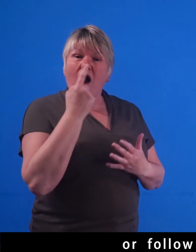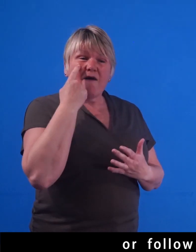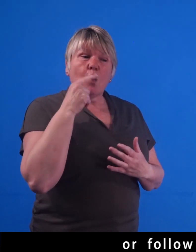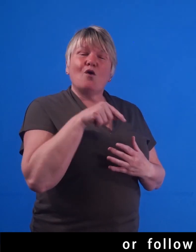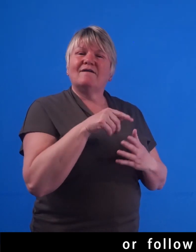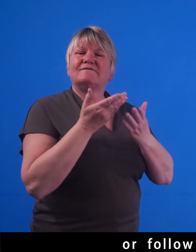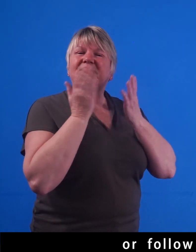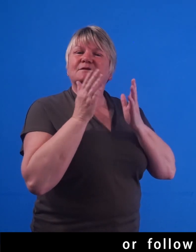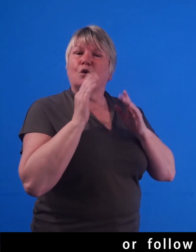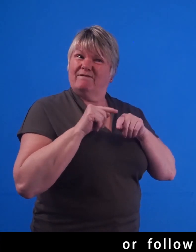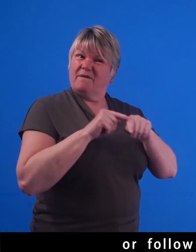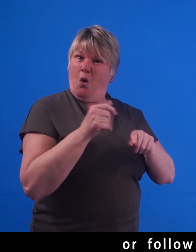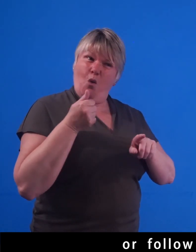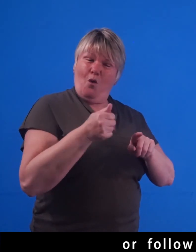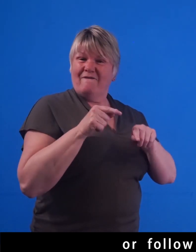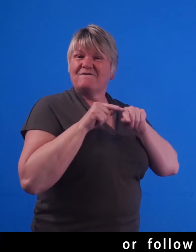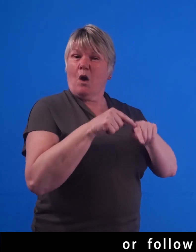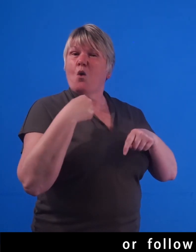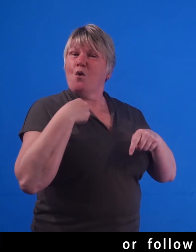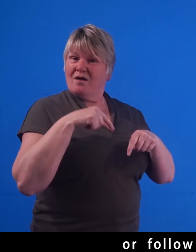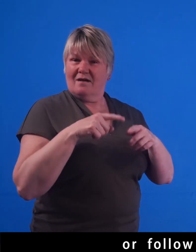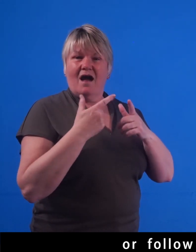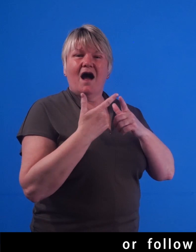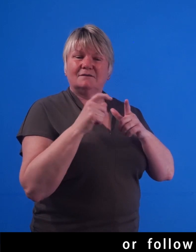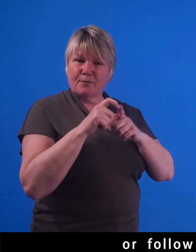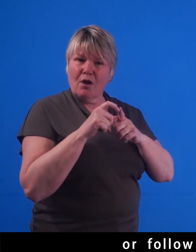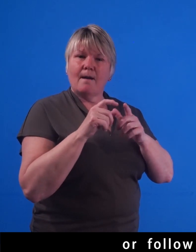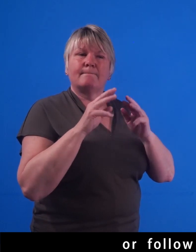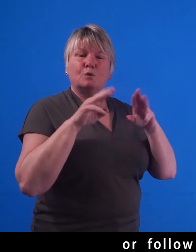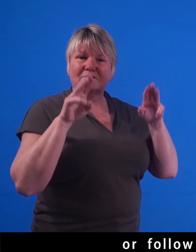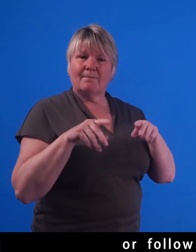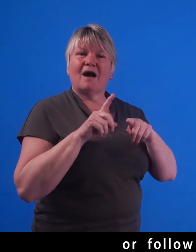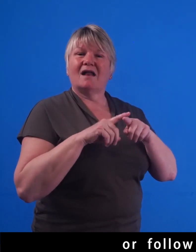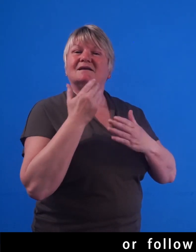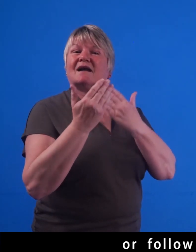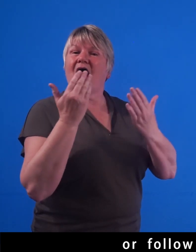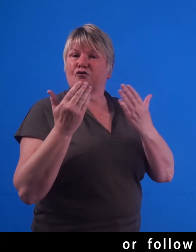or follow us on Facebook at Edinburgh Museums and